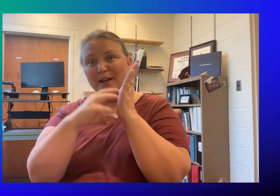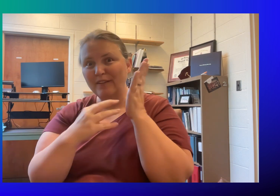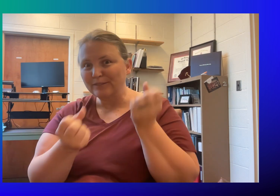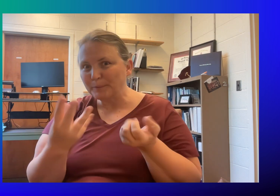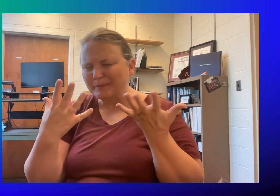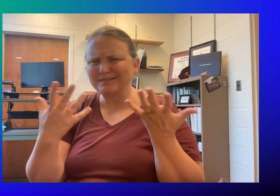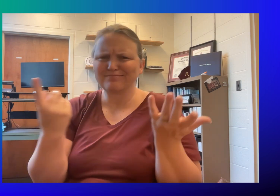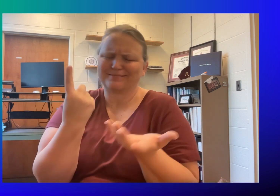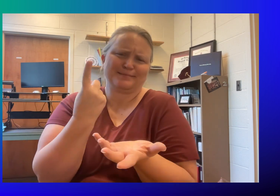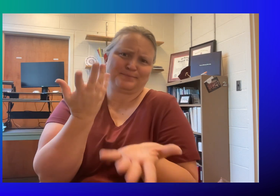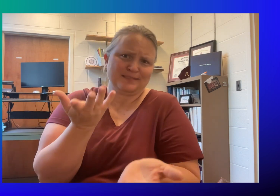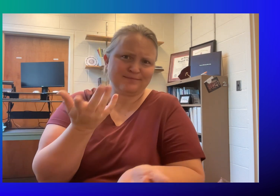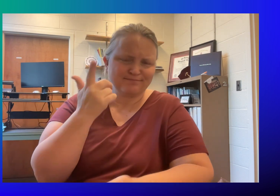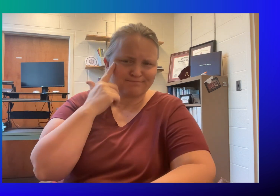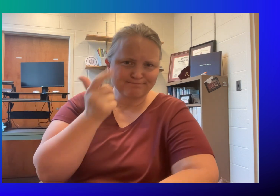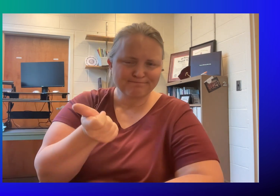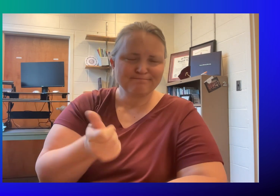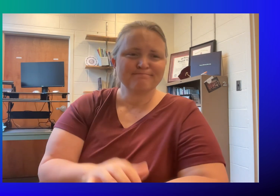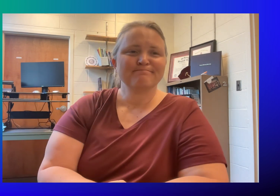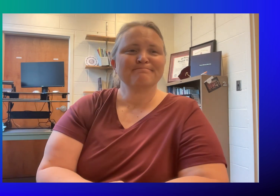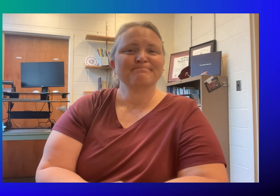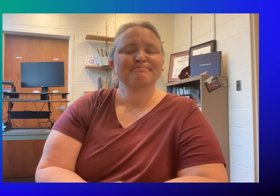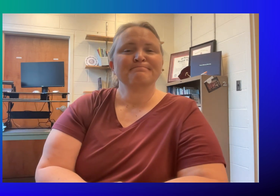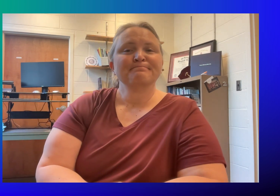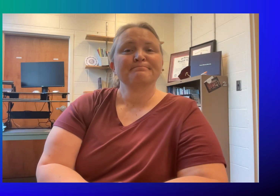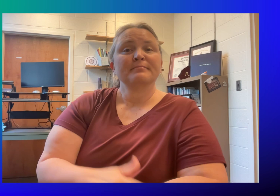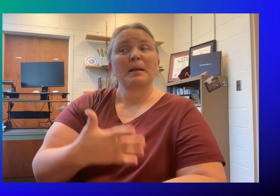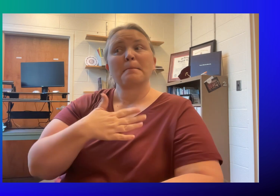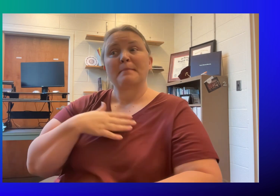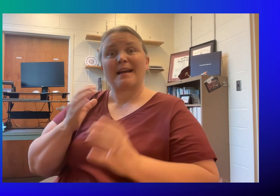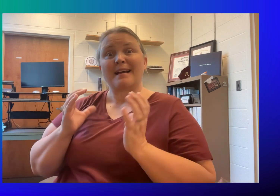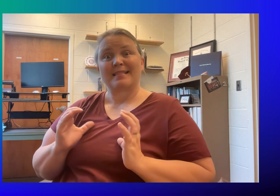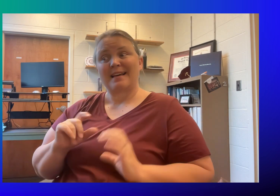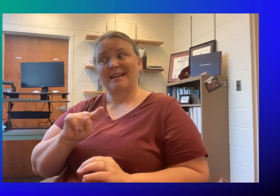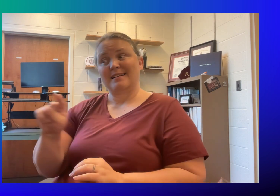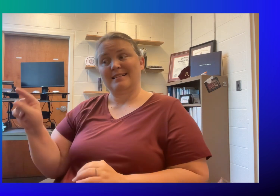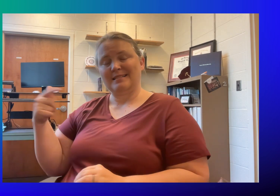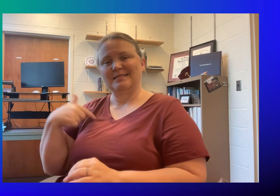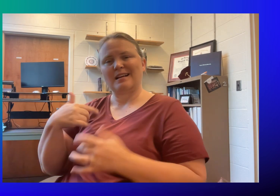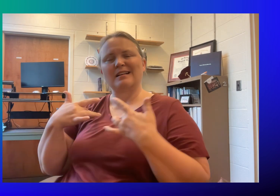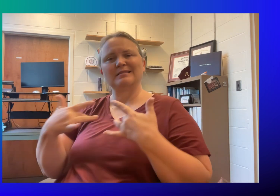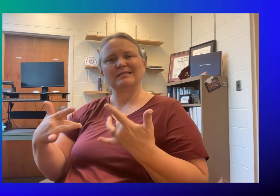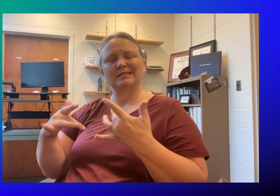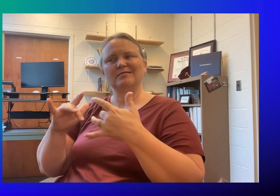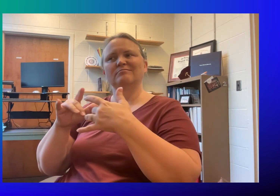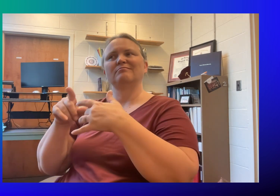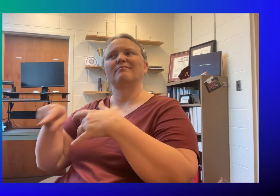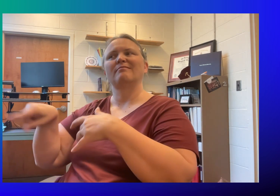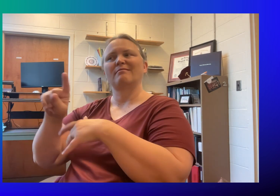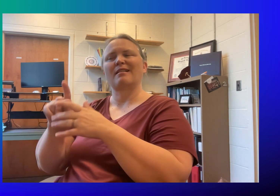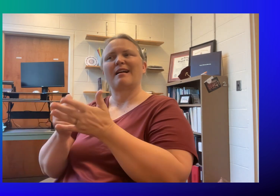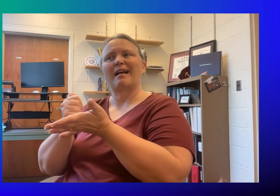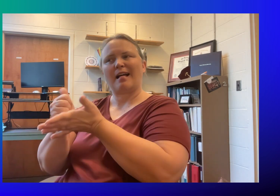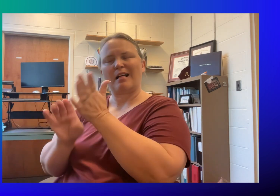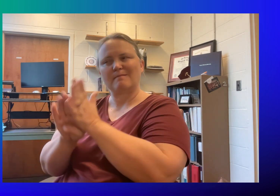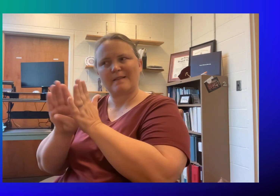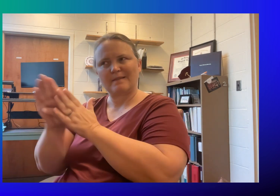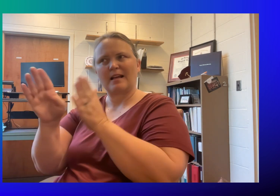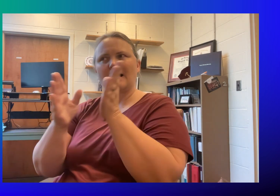number of articles you read that day. When I'm working with my clients, we work through a process to have them